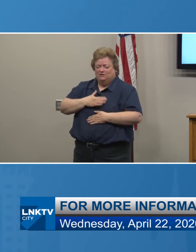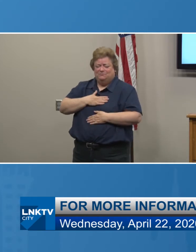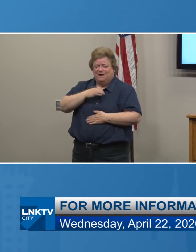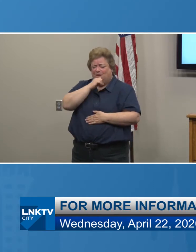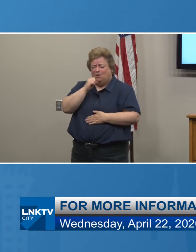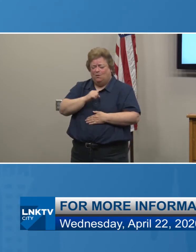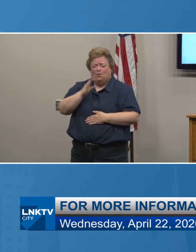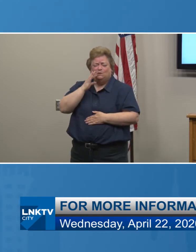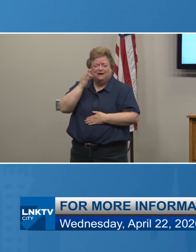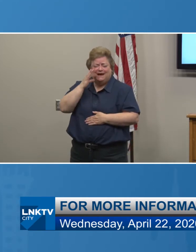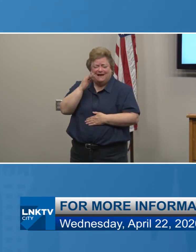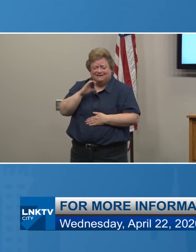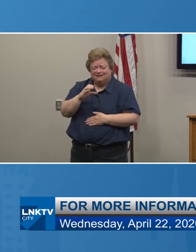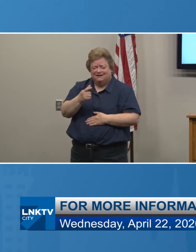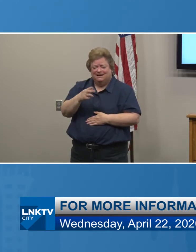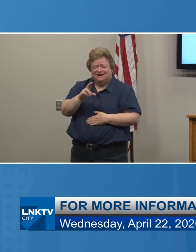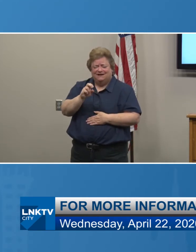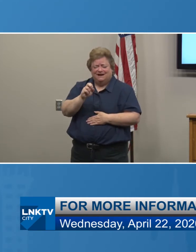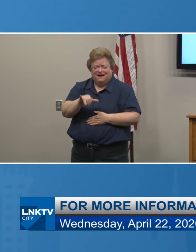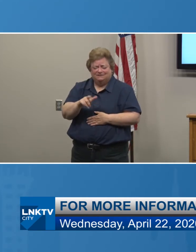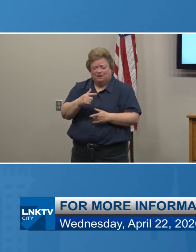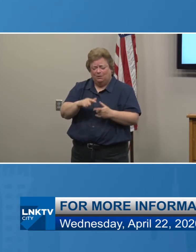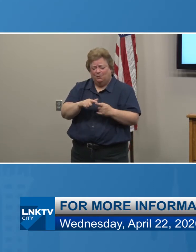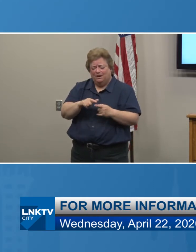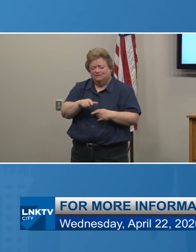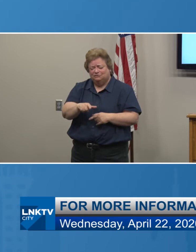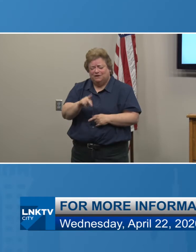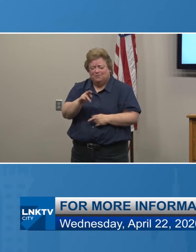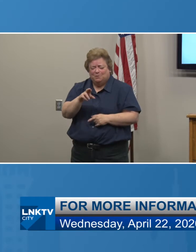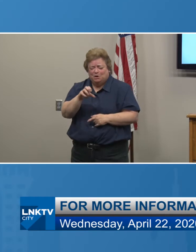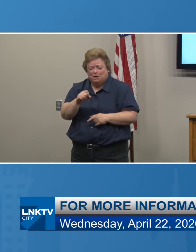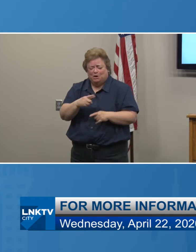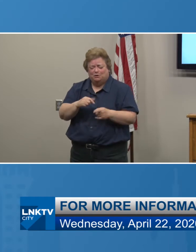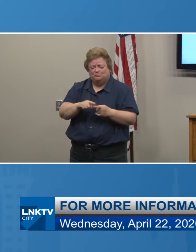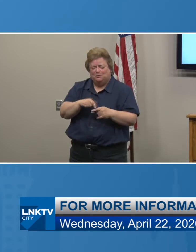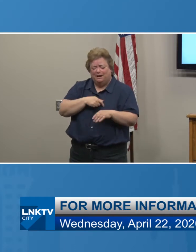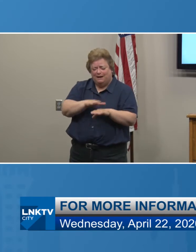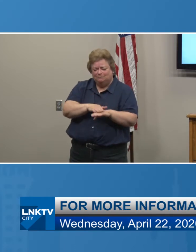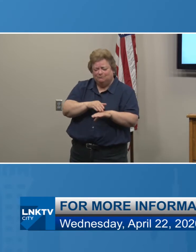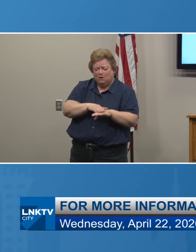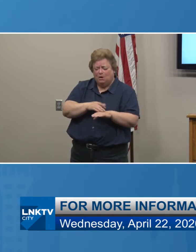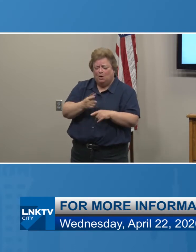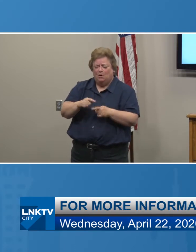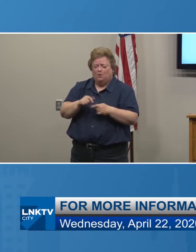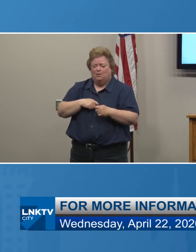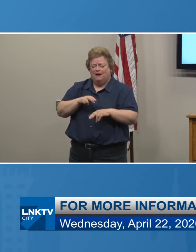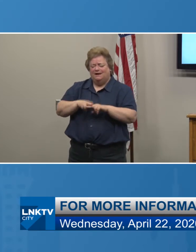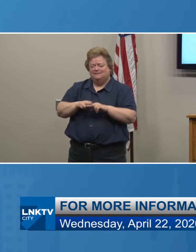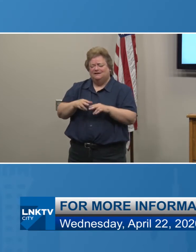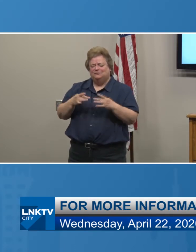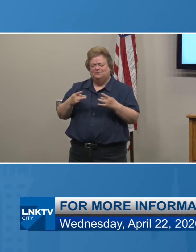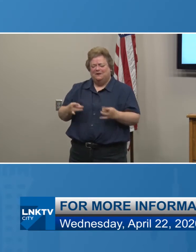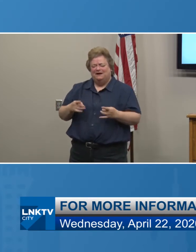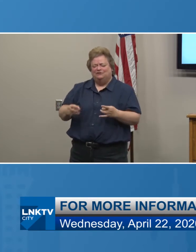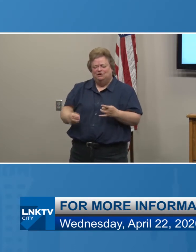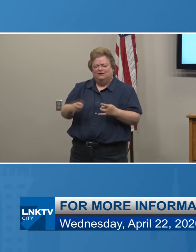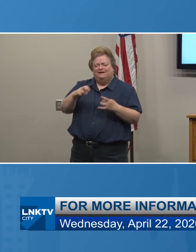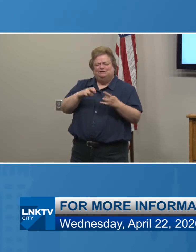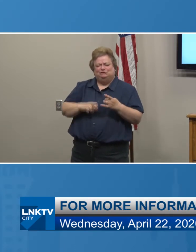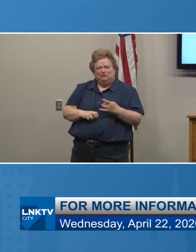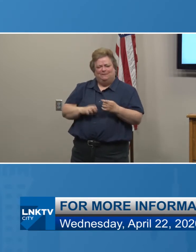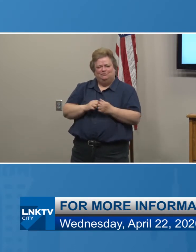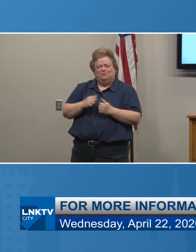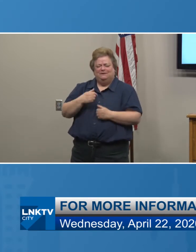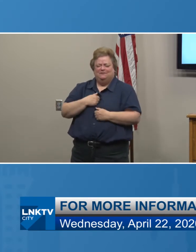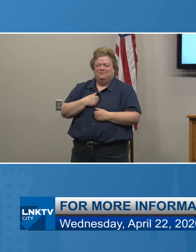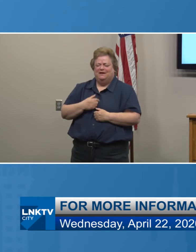who purrs when I rub her head and jumps onto my stomach when I meditate on the couch. All of us, no matter